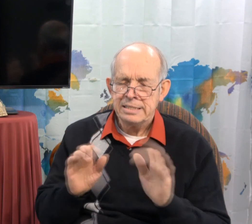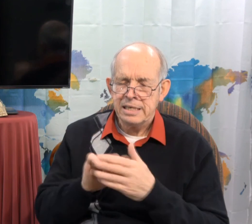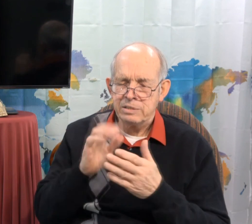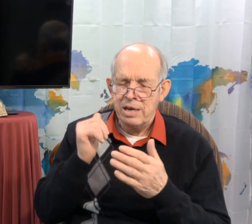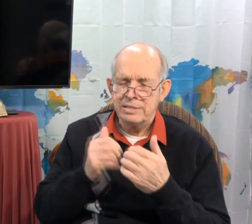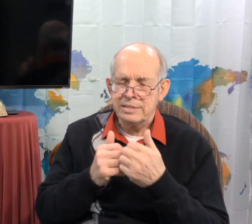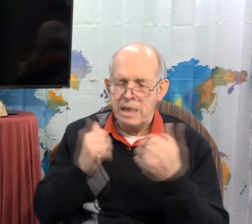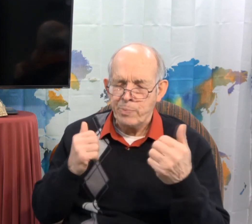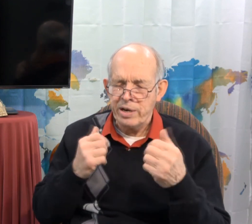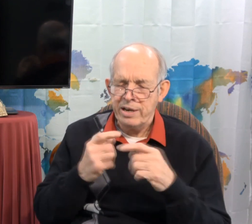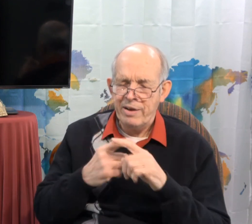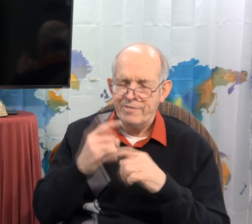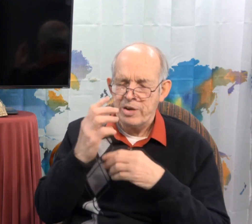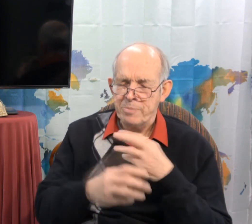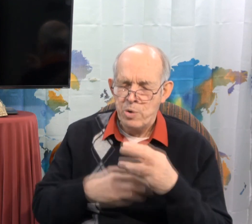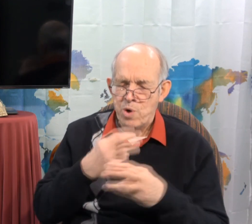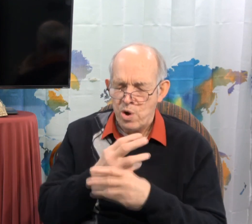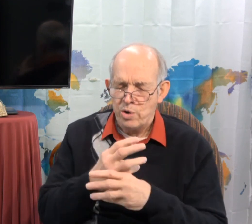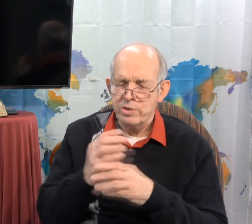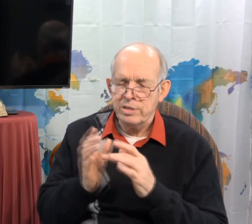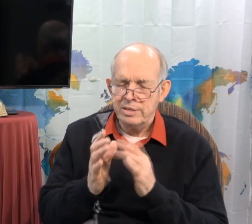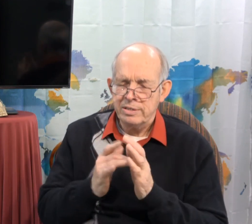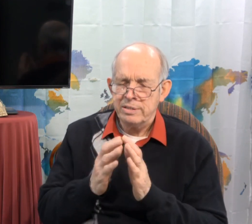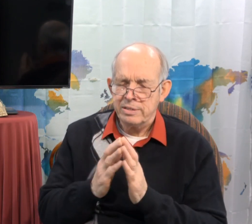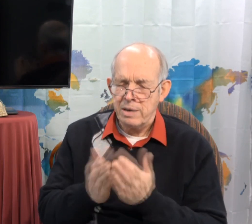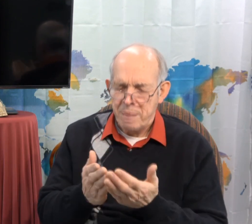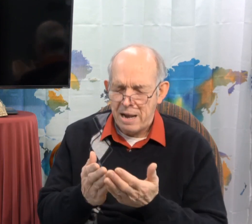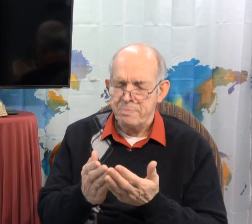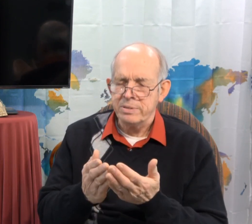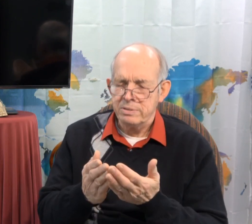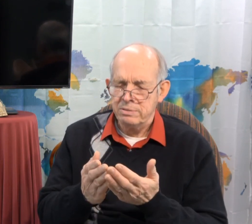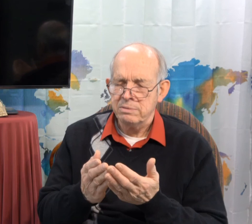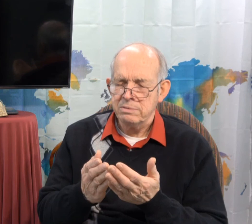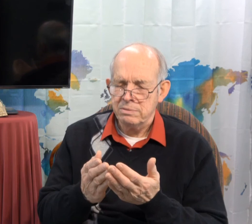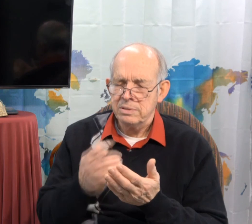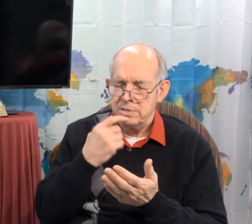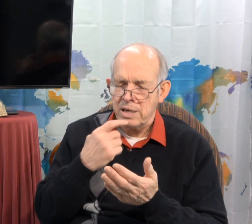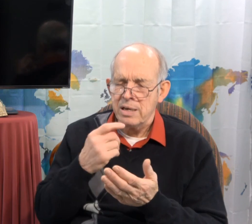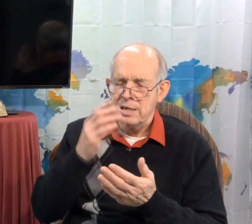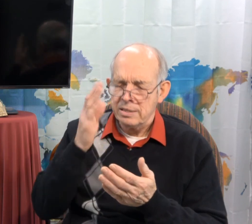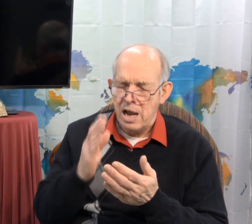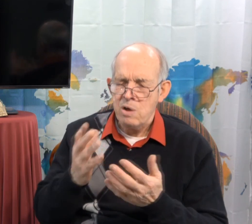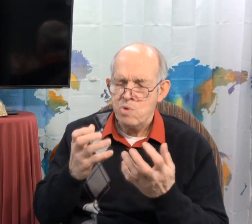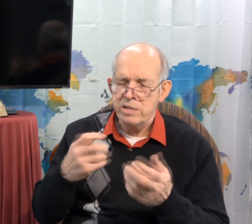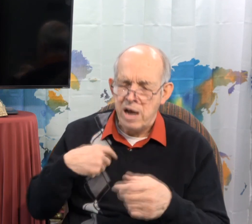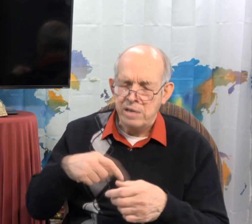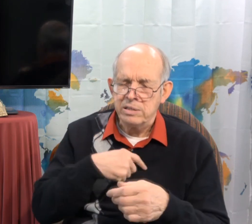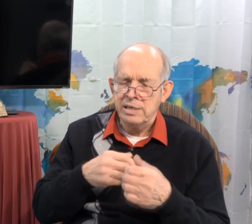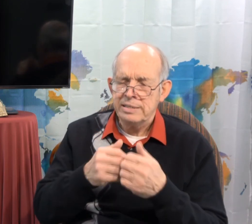That's why separate from the world. The Bible say God wants us